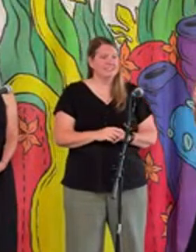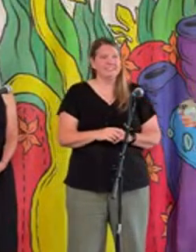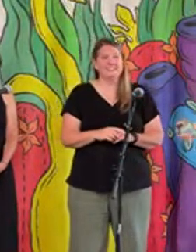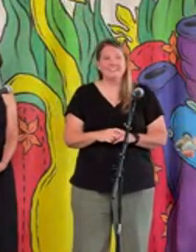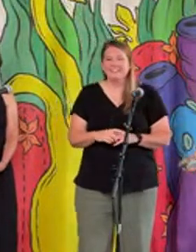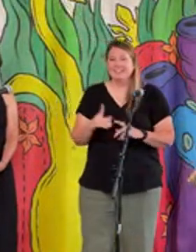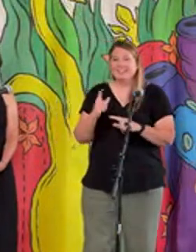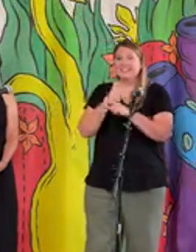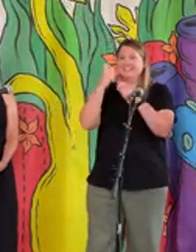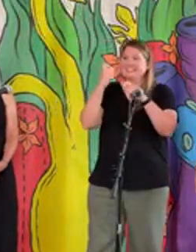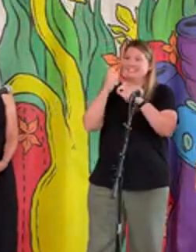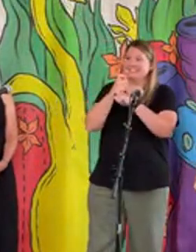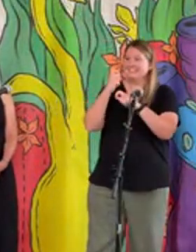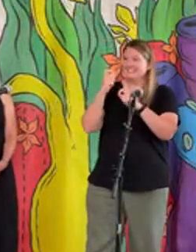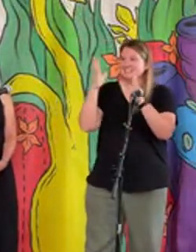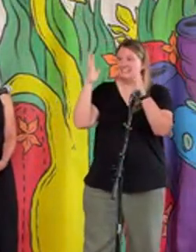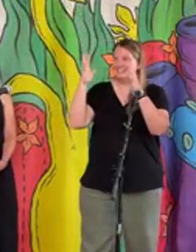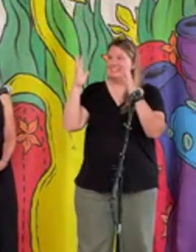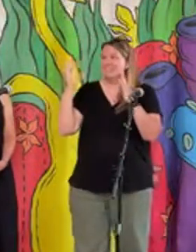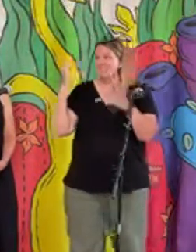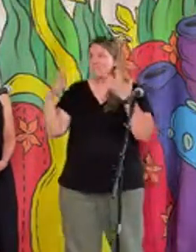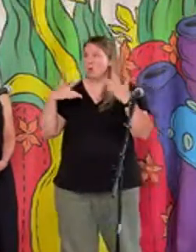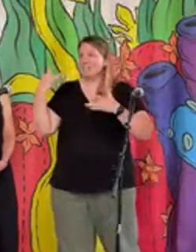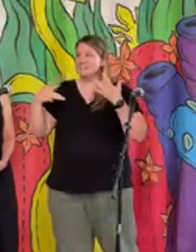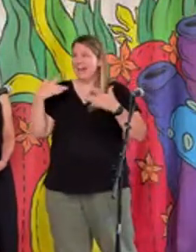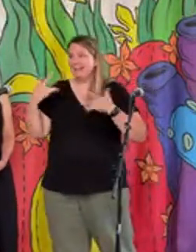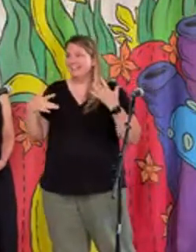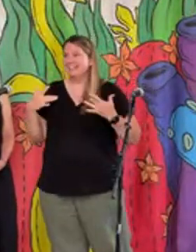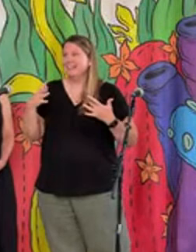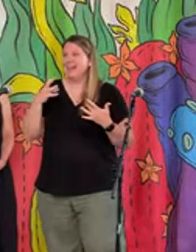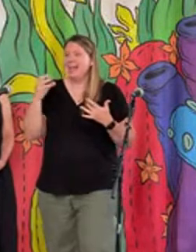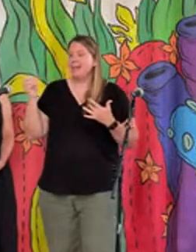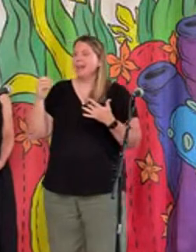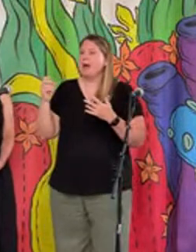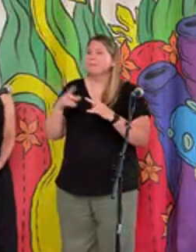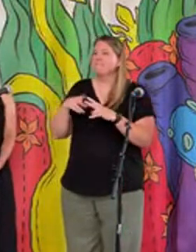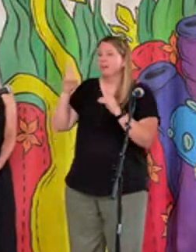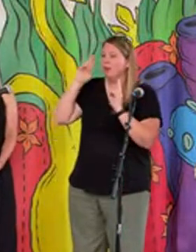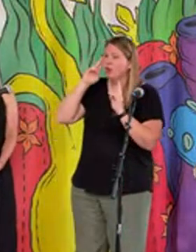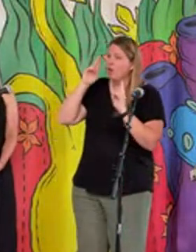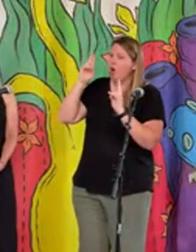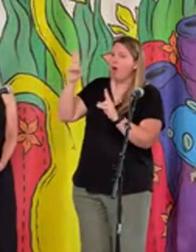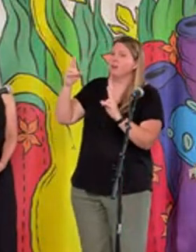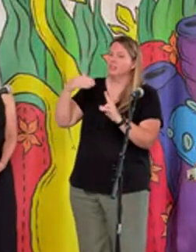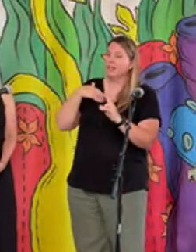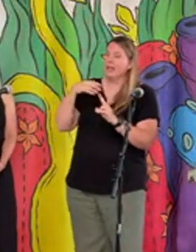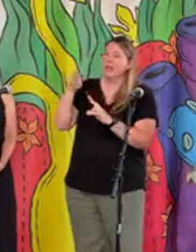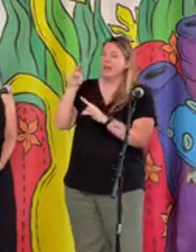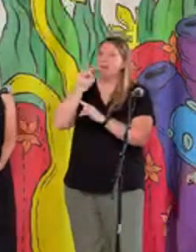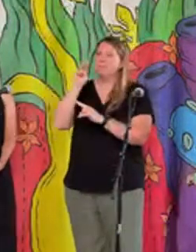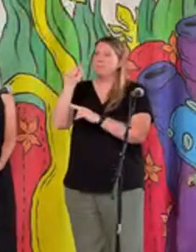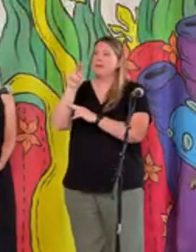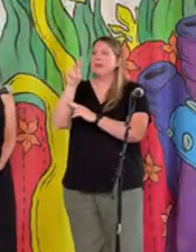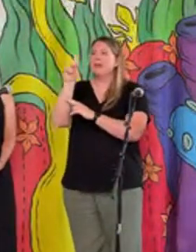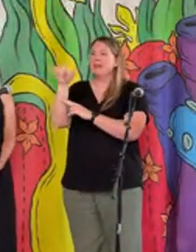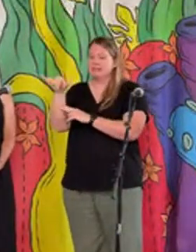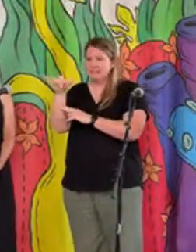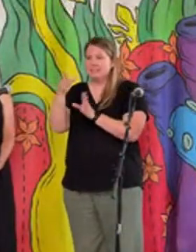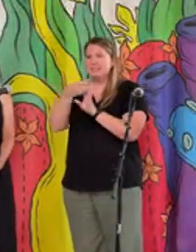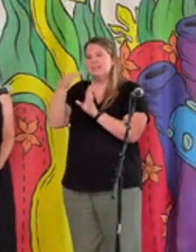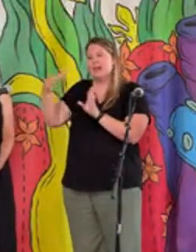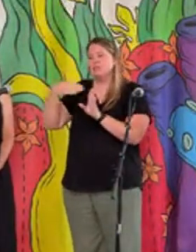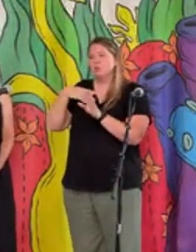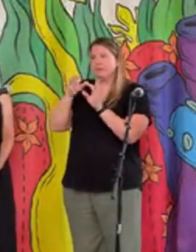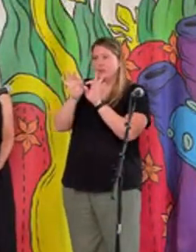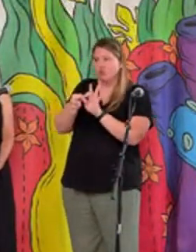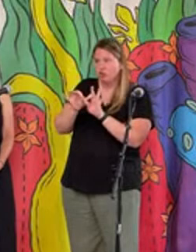win. I'm so excited, and I'm very honored to have Amanda Shannon next to me